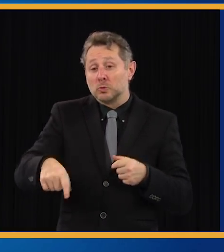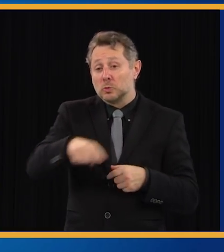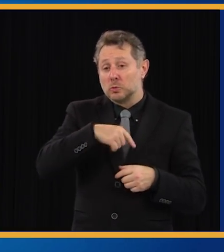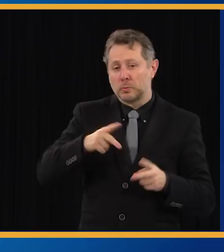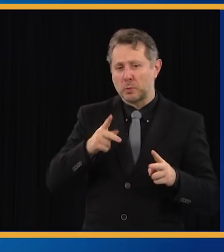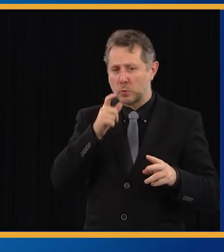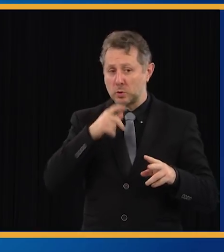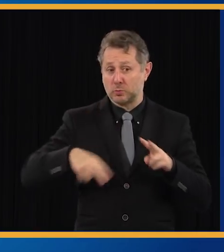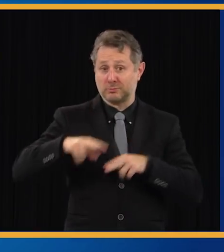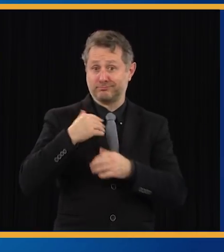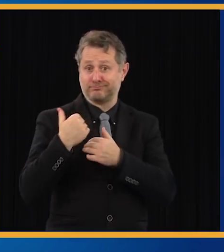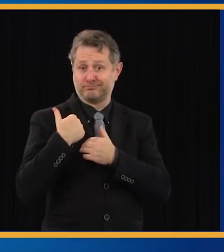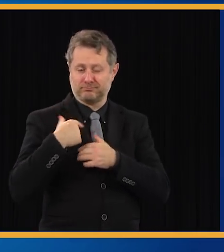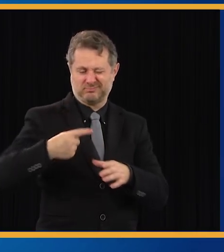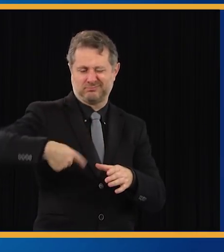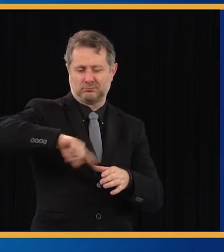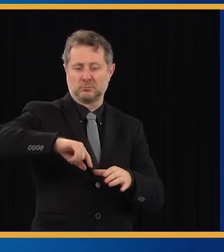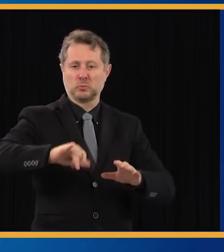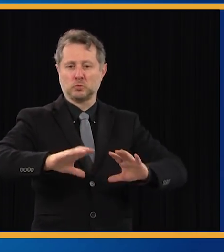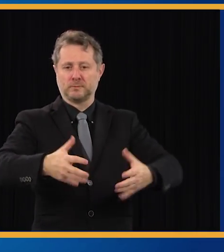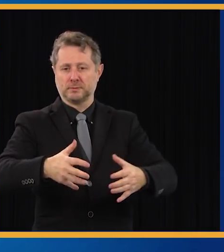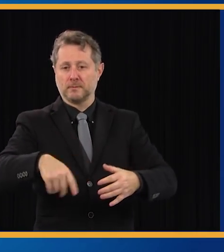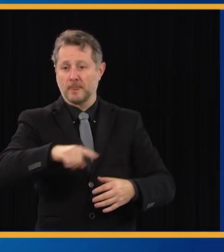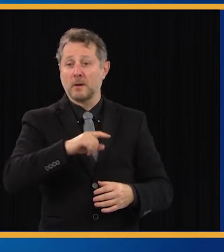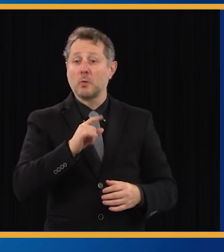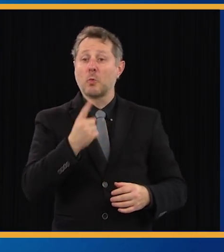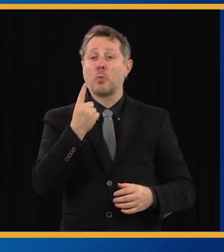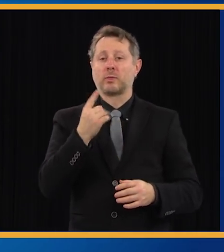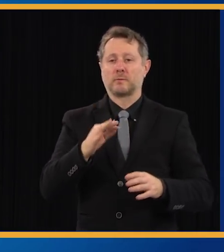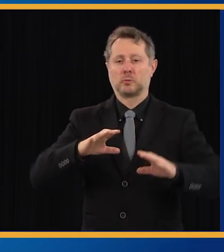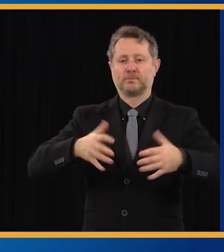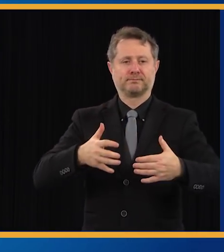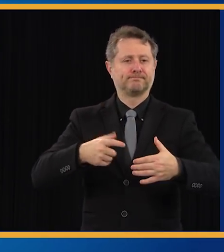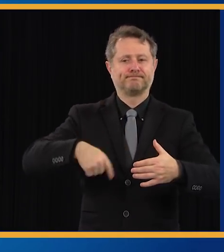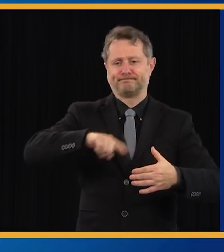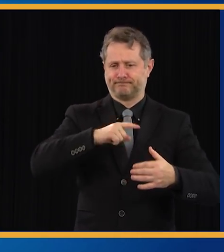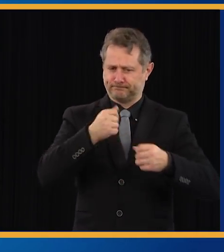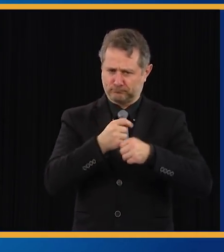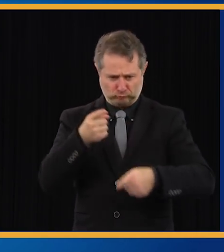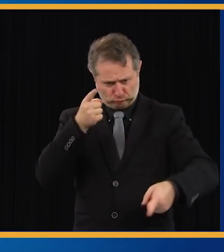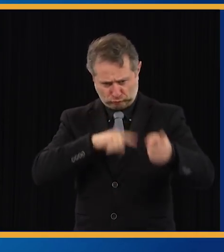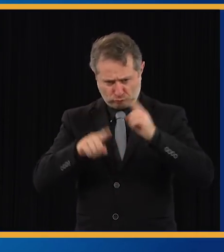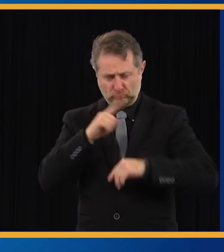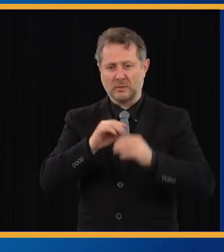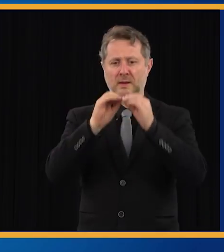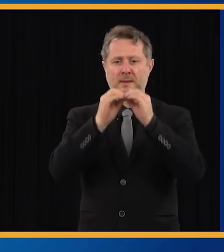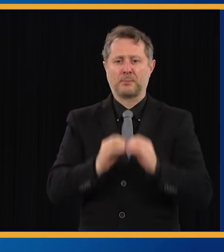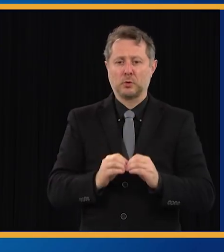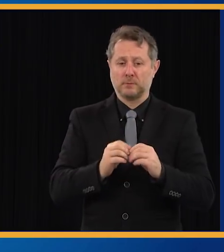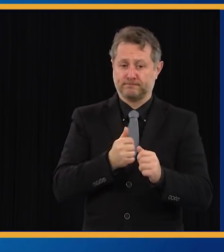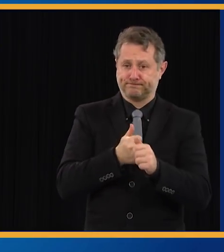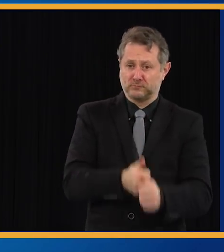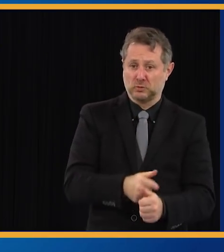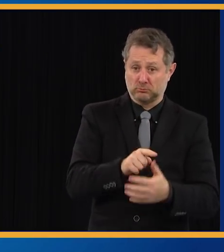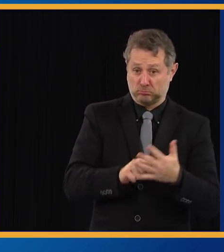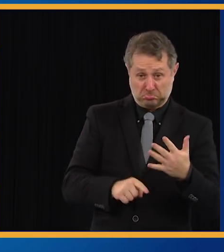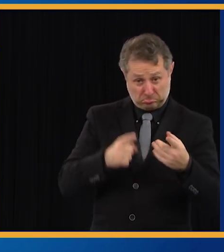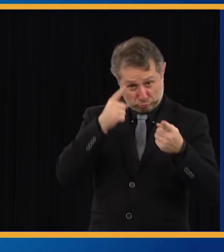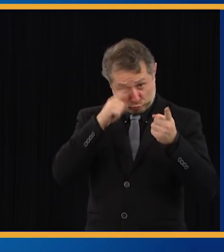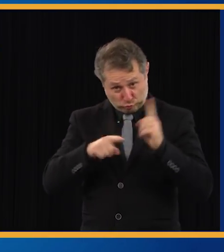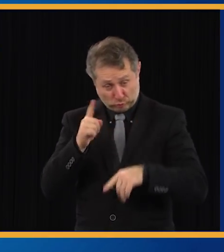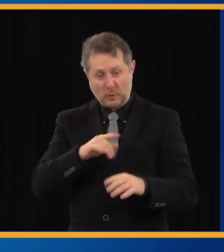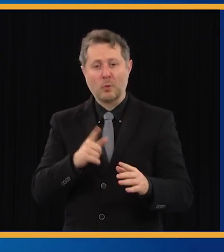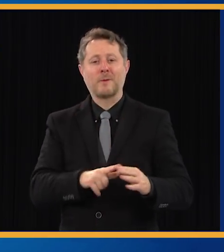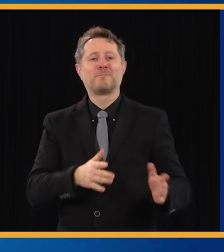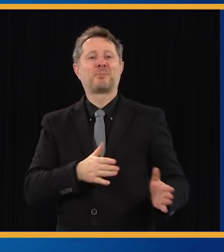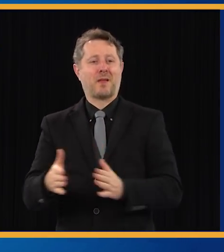Getting that data in to one central place where everybody agrees on the numbers and everybody agrees on what we do the next